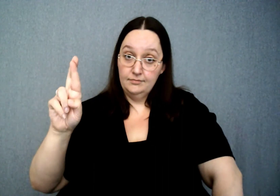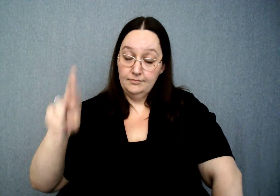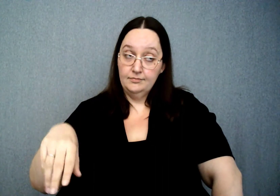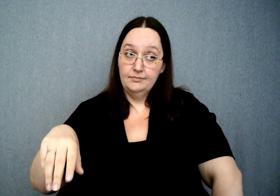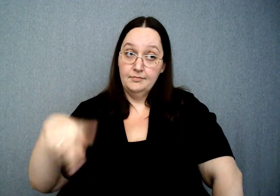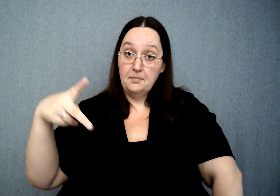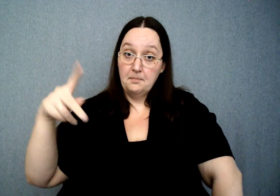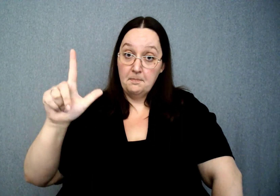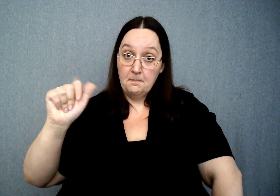theater,